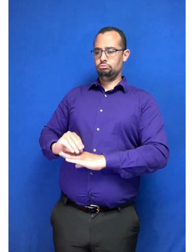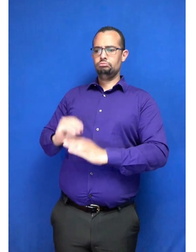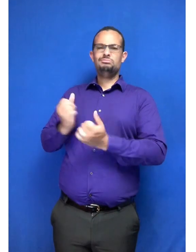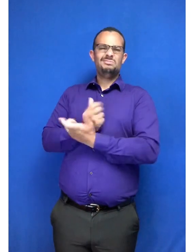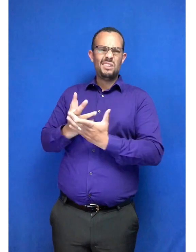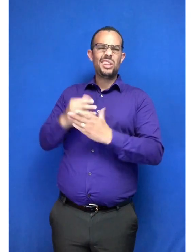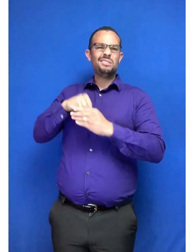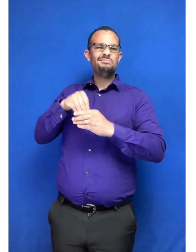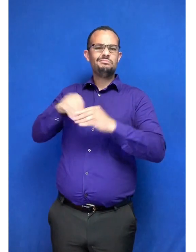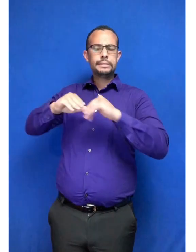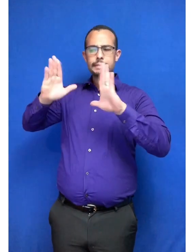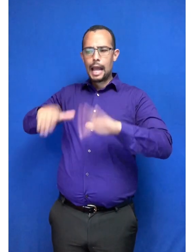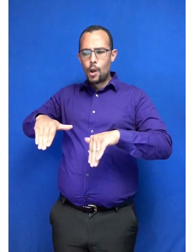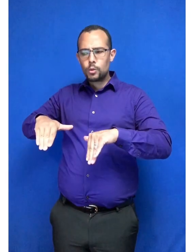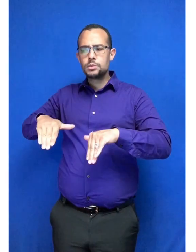insurance purposes.